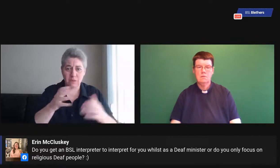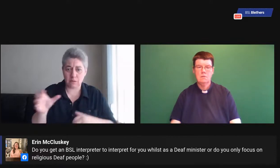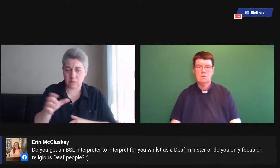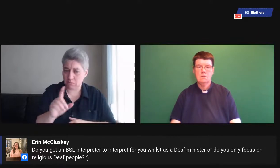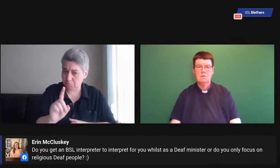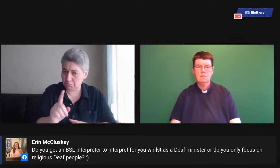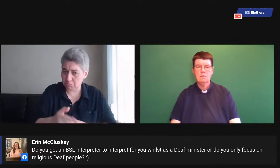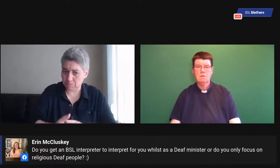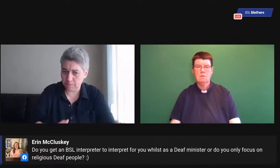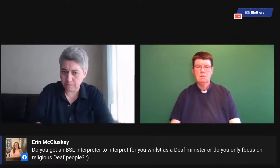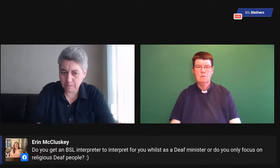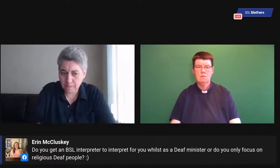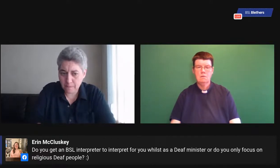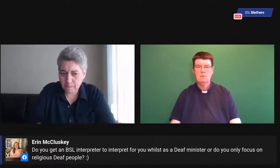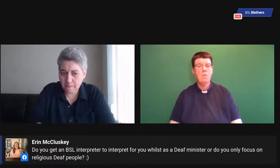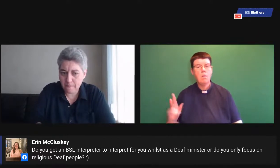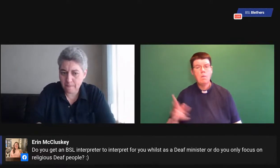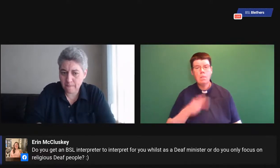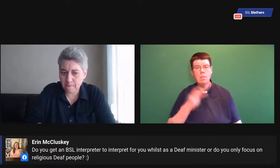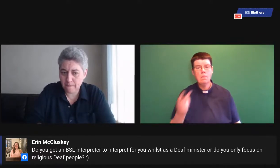deaf?